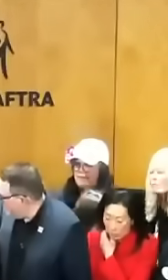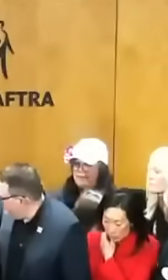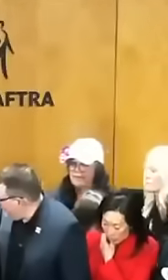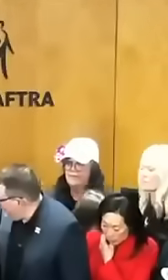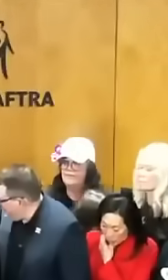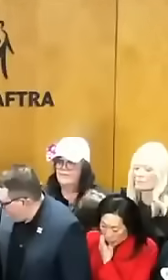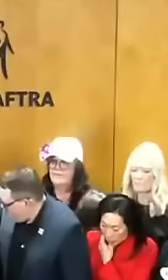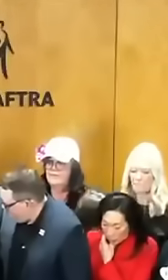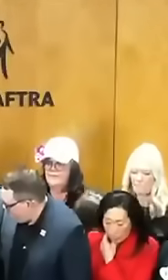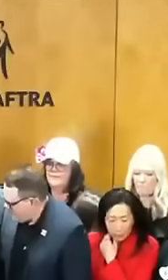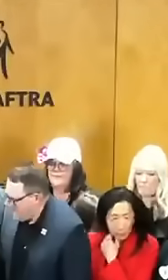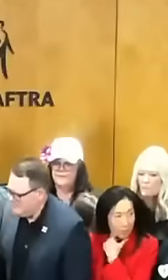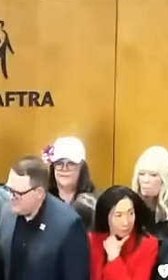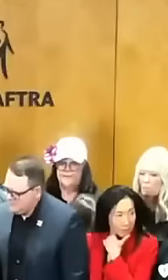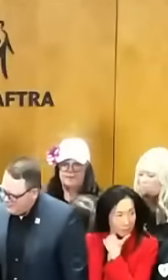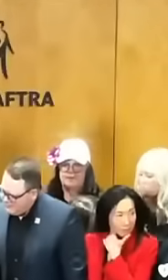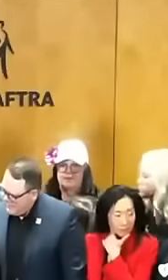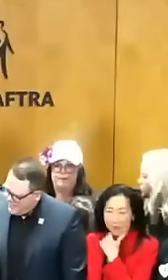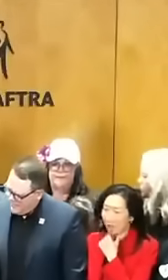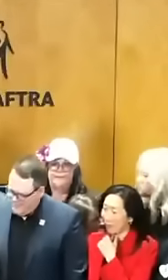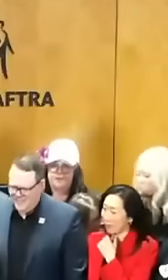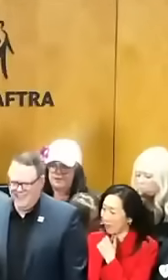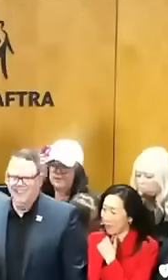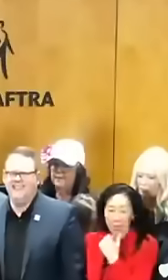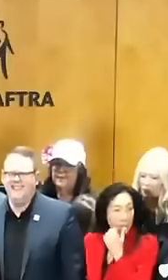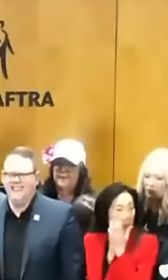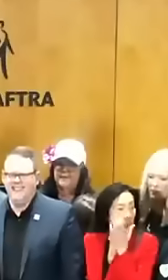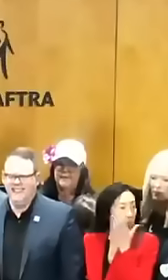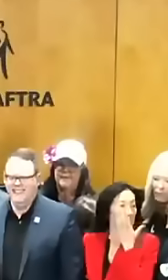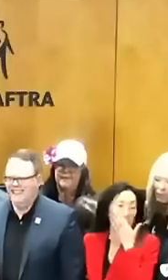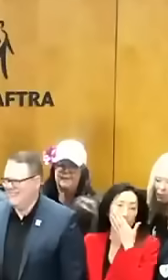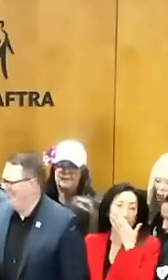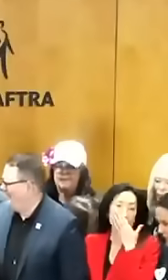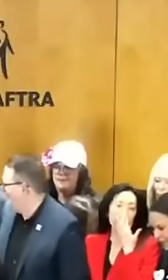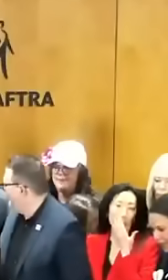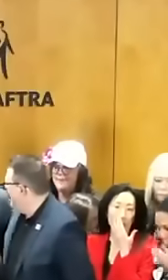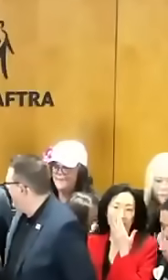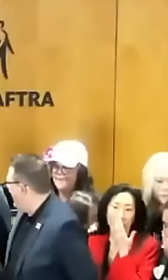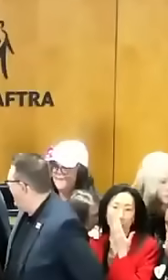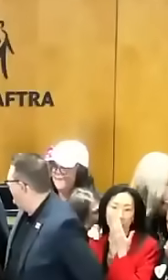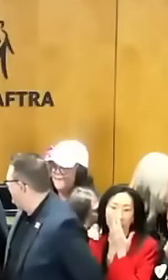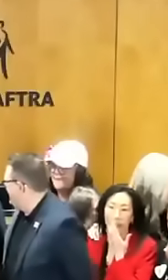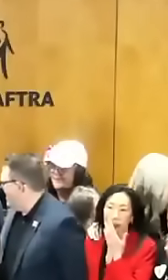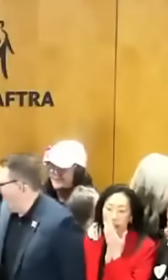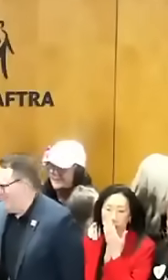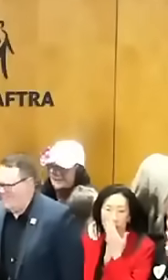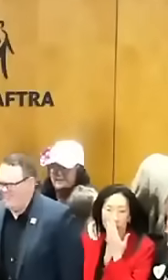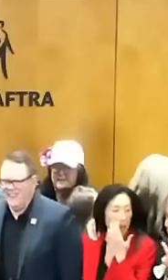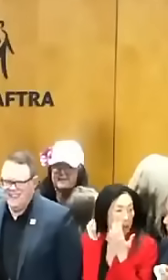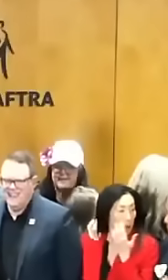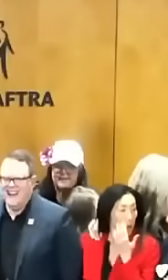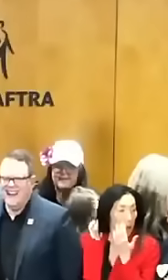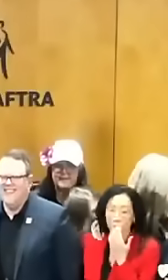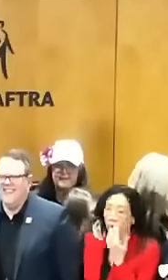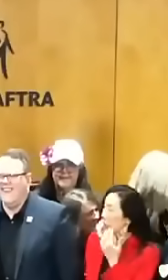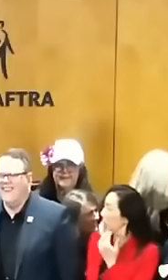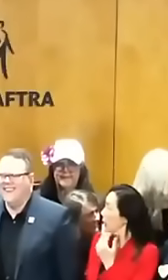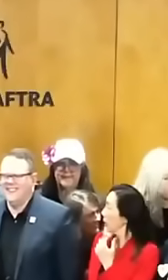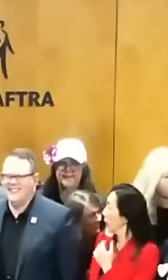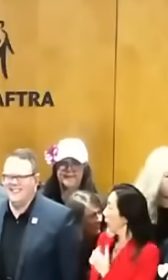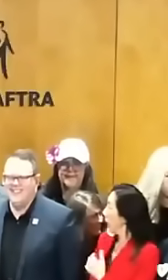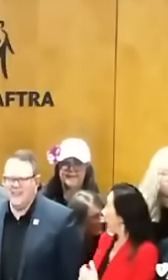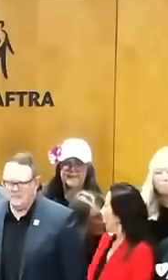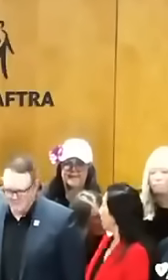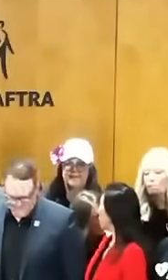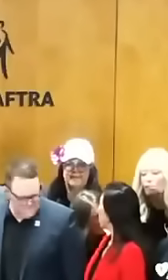They have coordinated press already planned. See you in the door. Oh, wait, I talked to Stephanie and Linda and they said yes. But Good. I just saw that thing from the bathroom. so They've